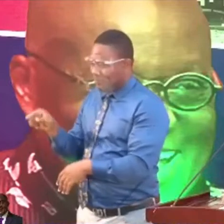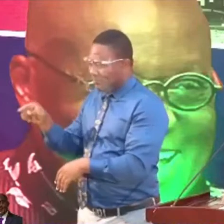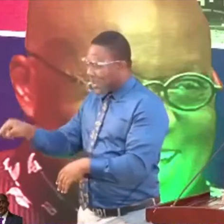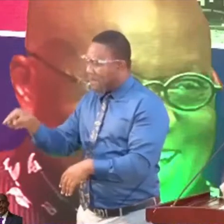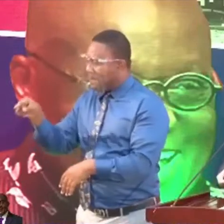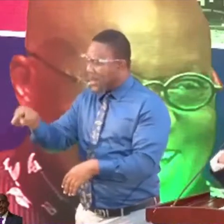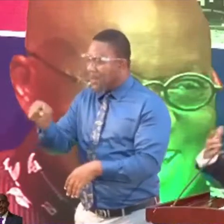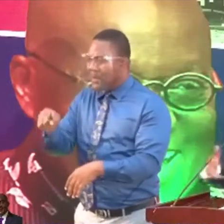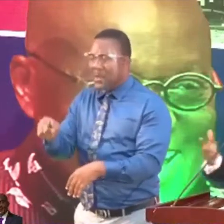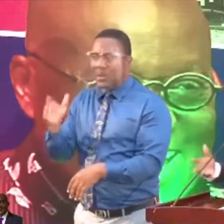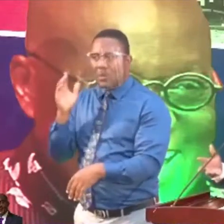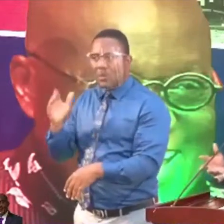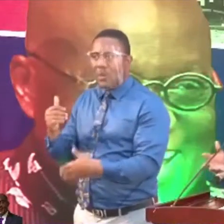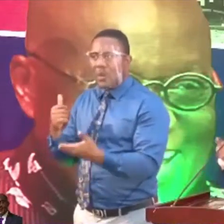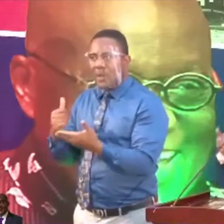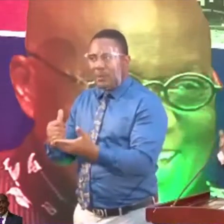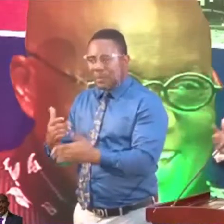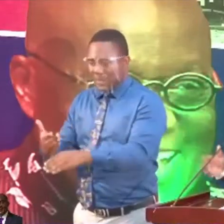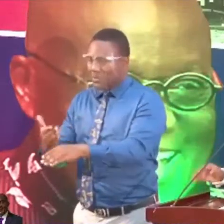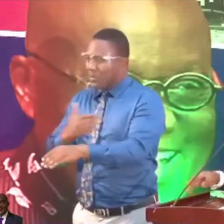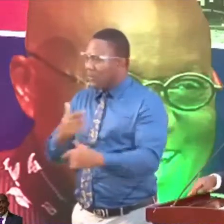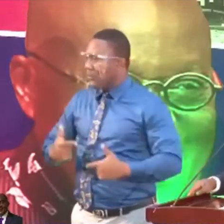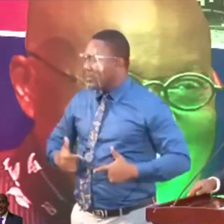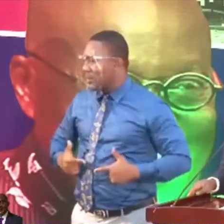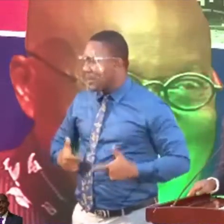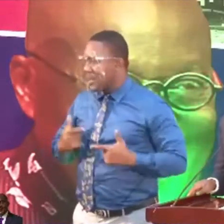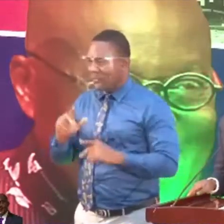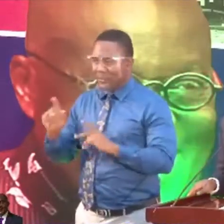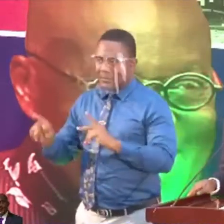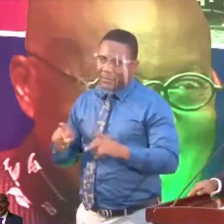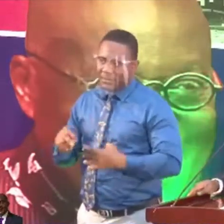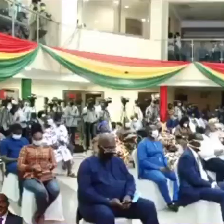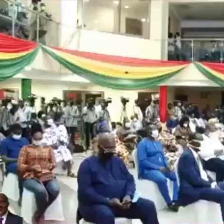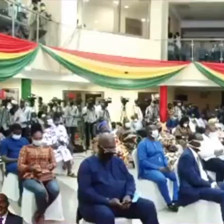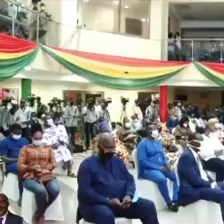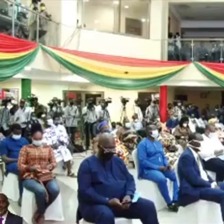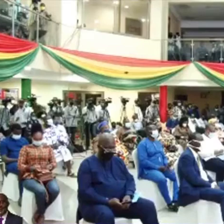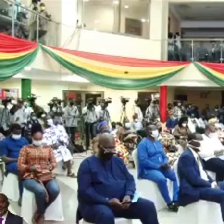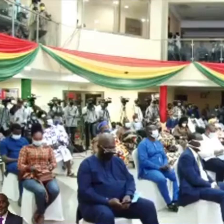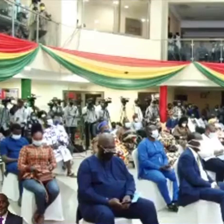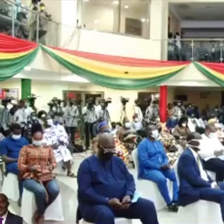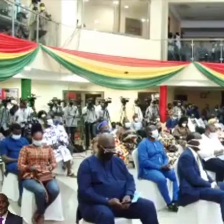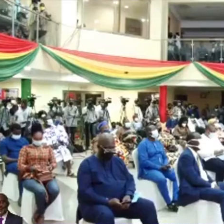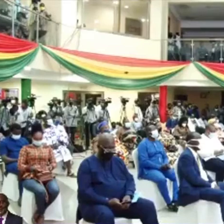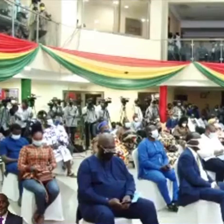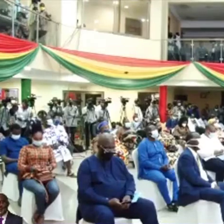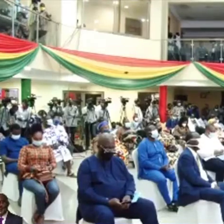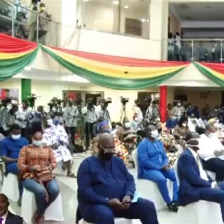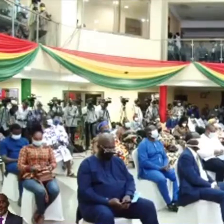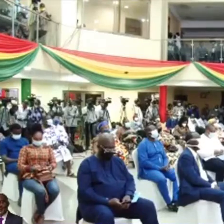will be transformational as far as agriculture is concerned in Ghana.